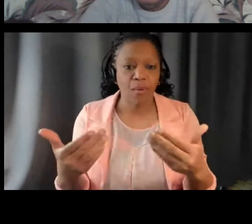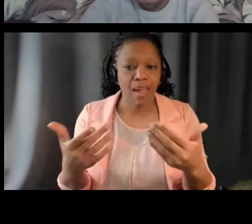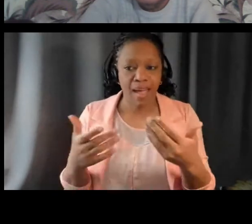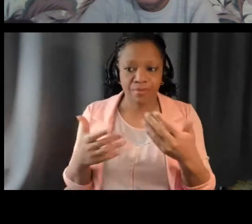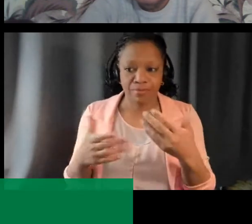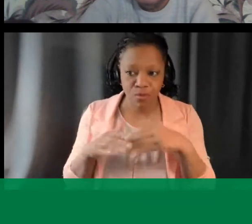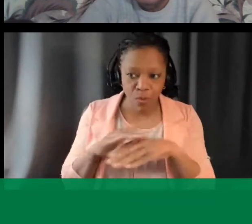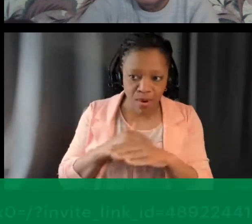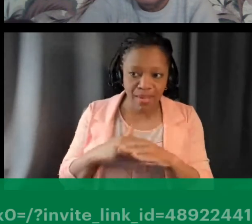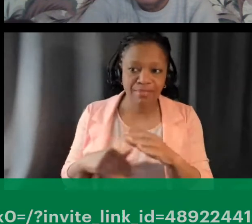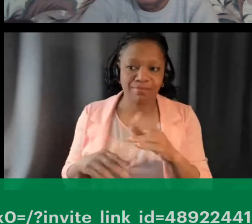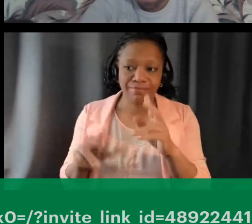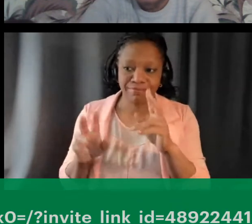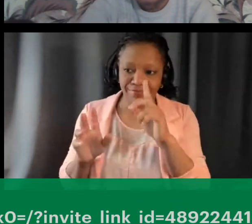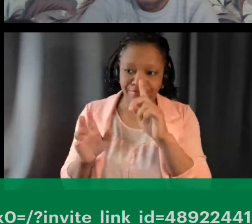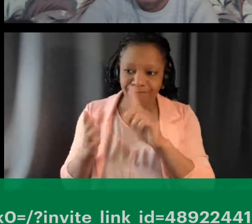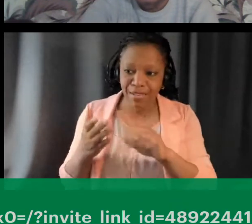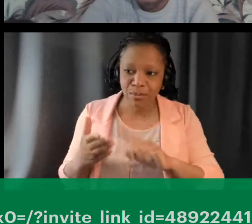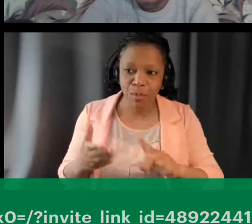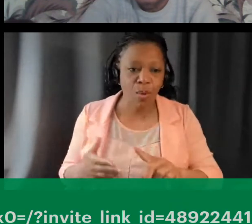explore.